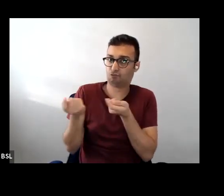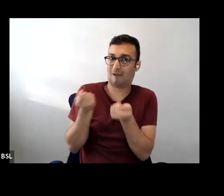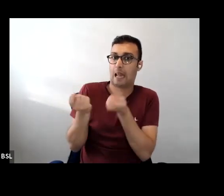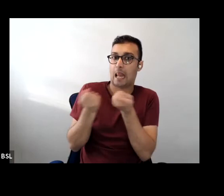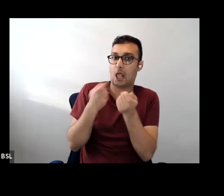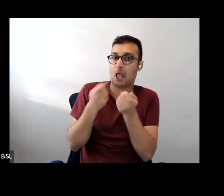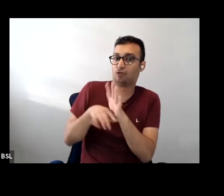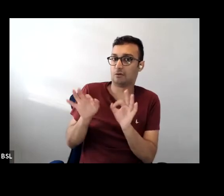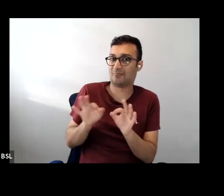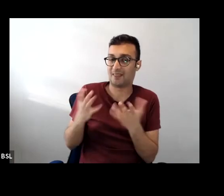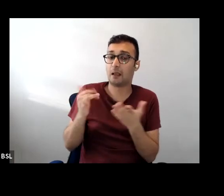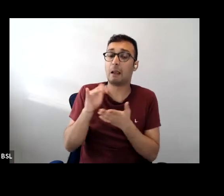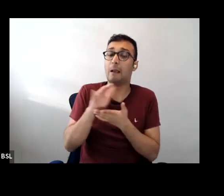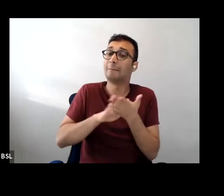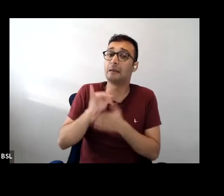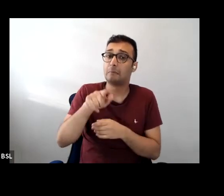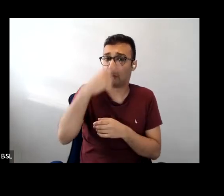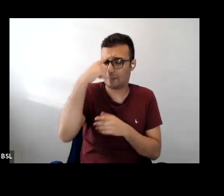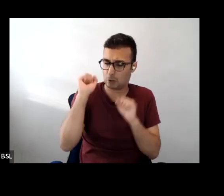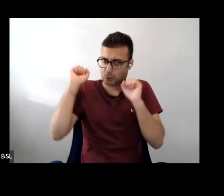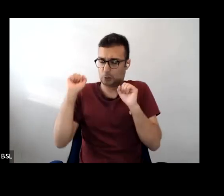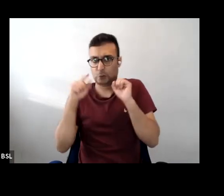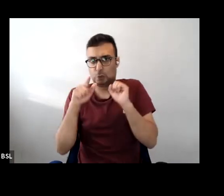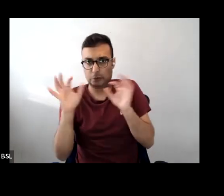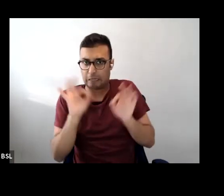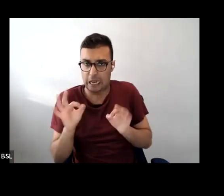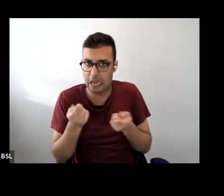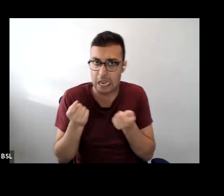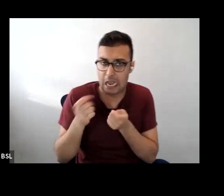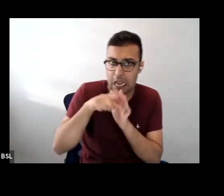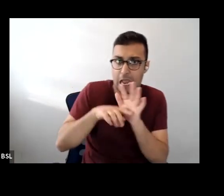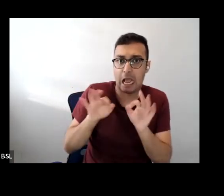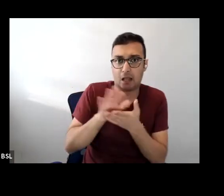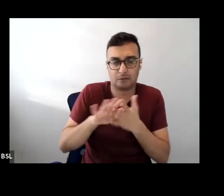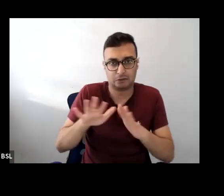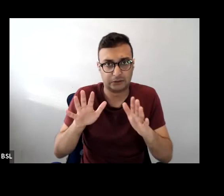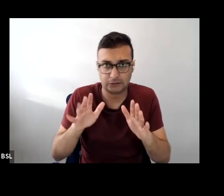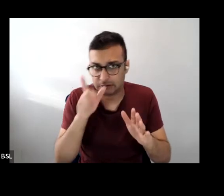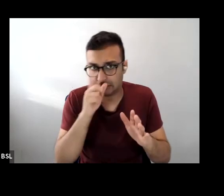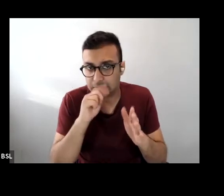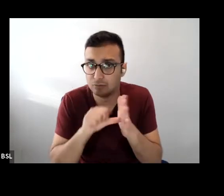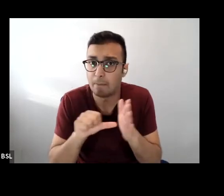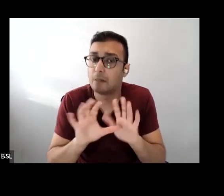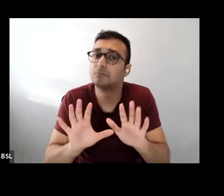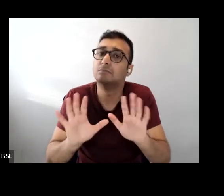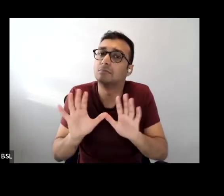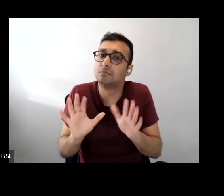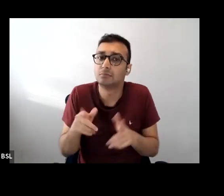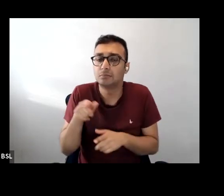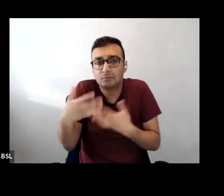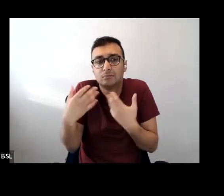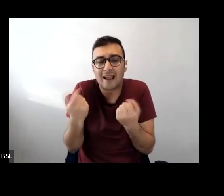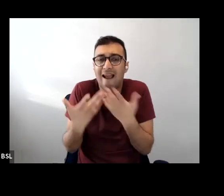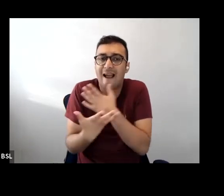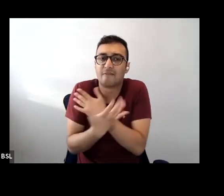as a problem. But in fact, our research showed that they had a number of weaknesses, but also a number of strengths, which were quite important,